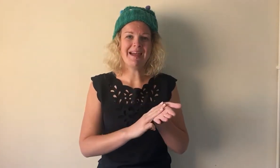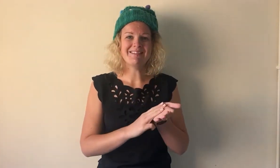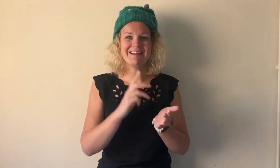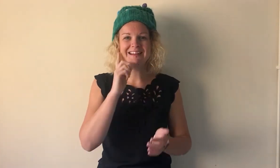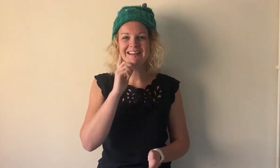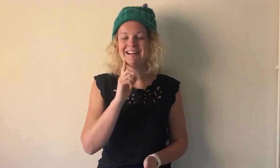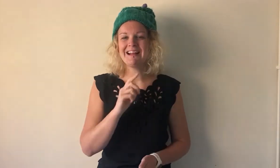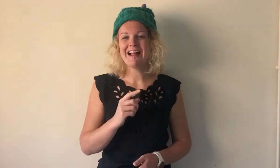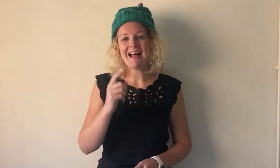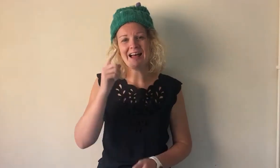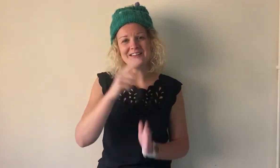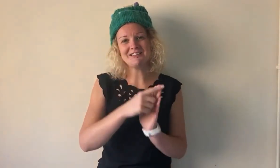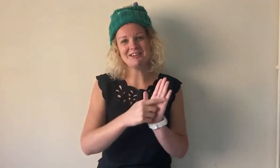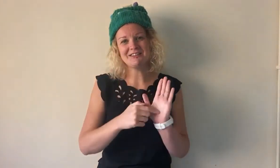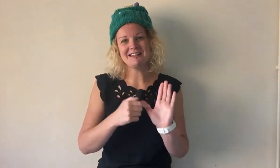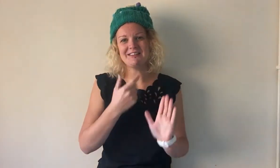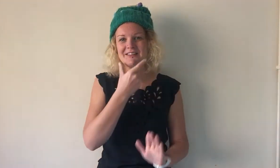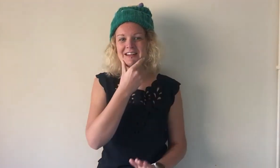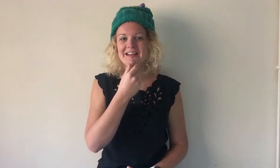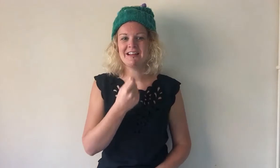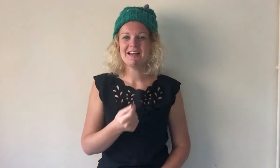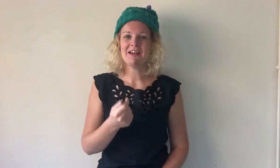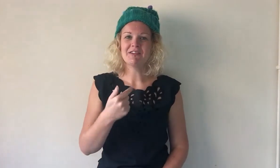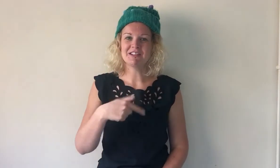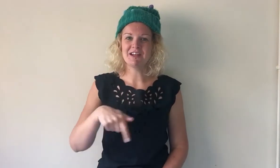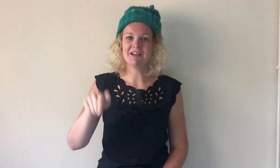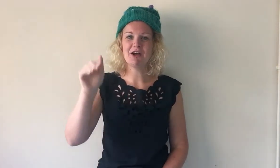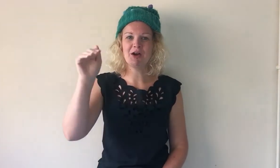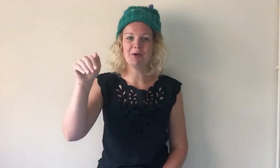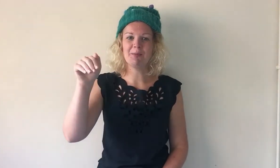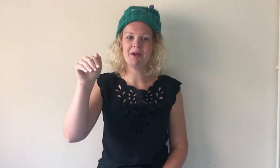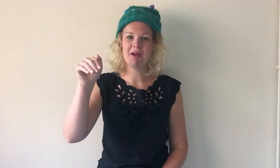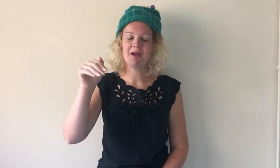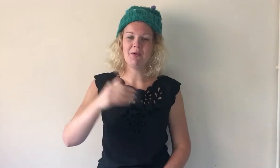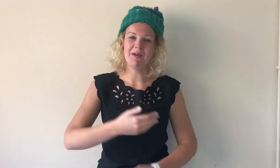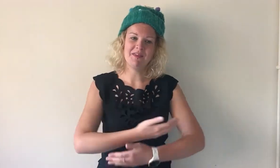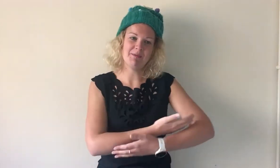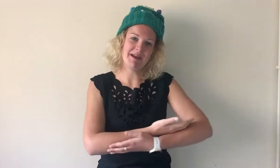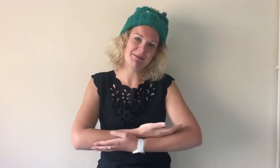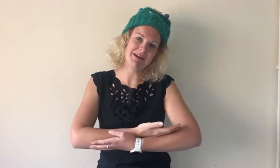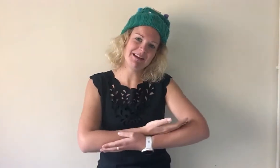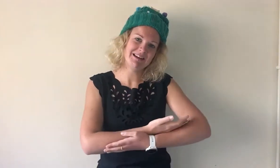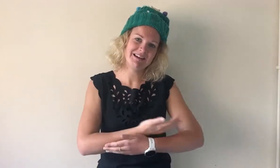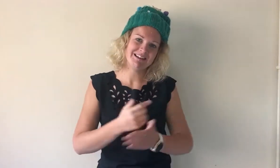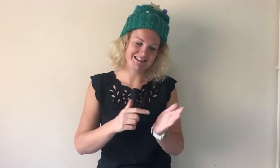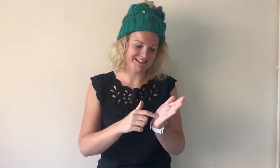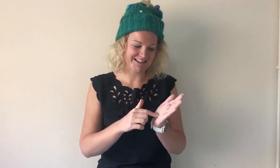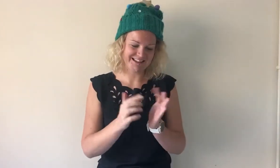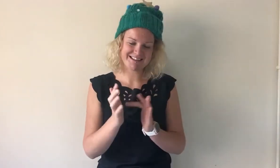Mary and Joseph returned home with the baby Jesus.